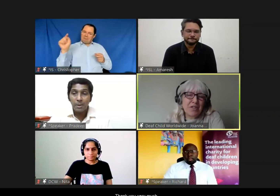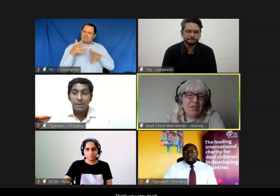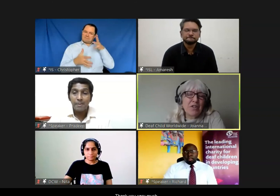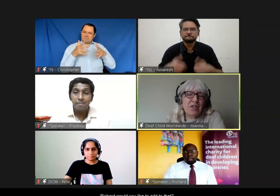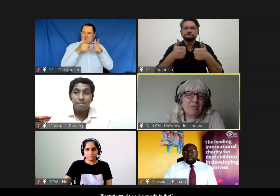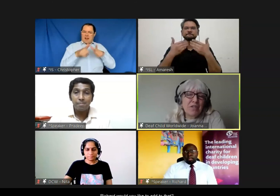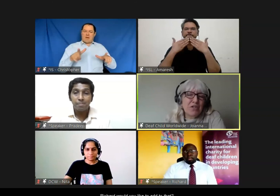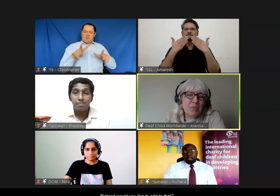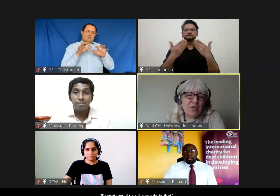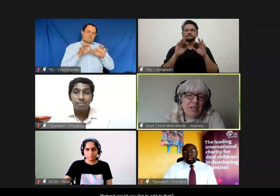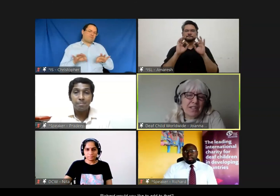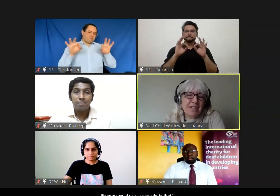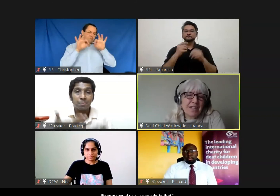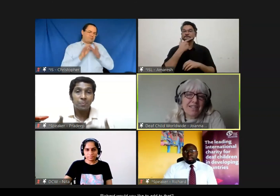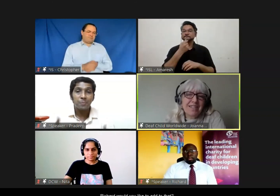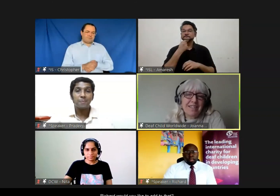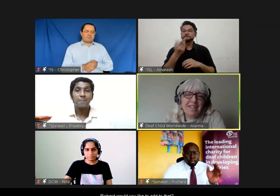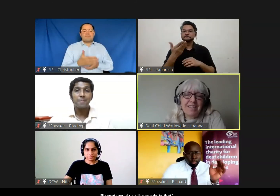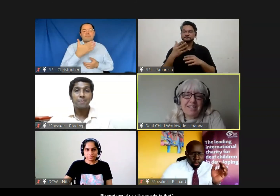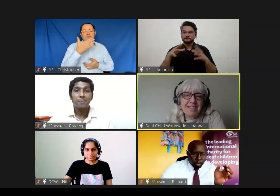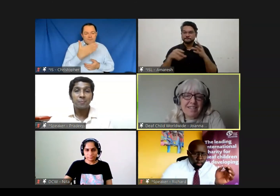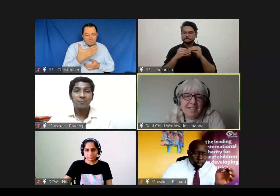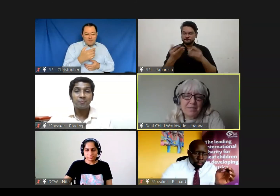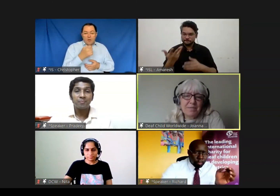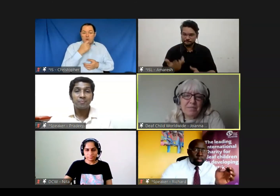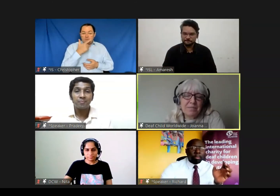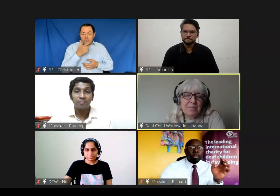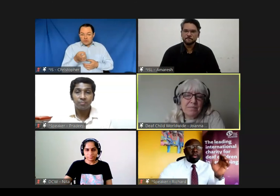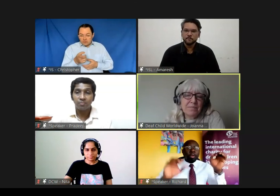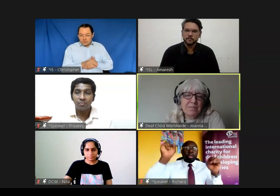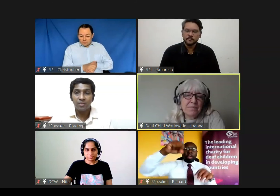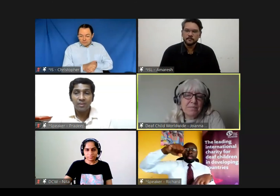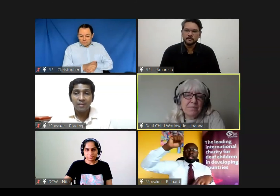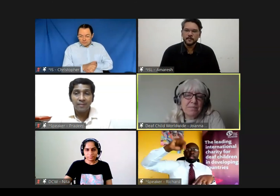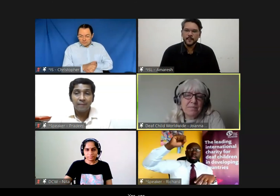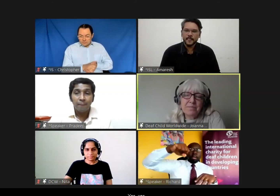very much. Richard, would you like to add to that?